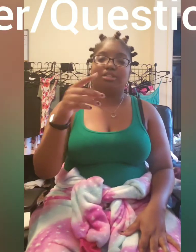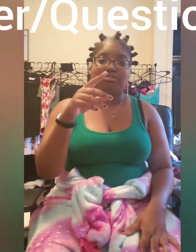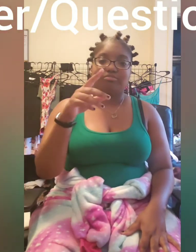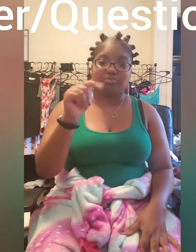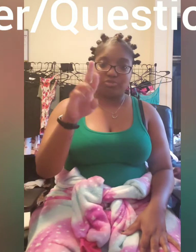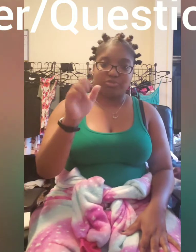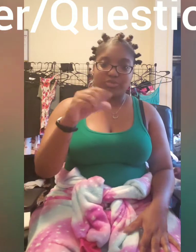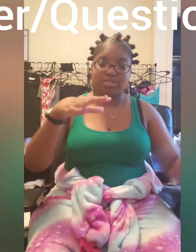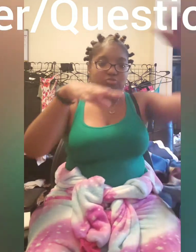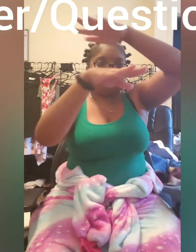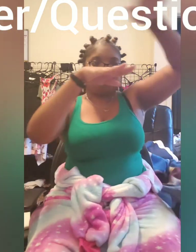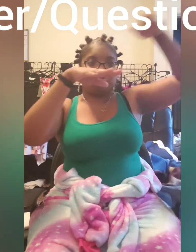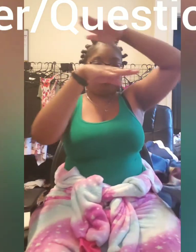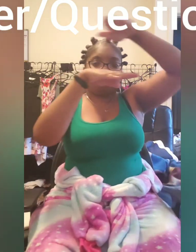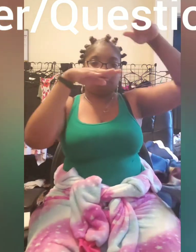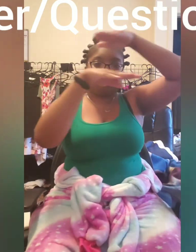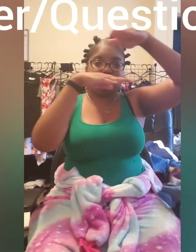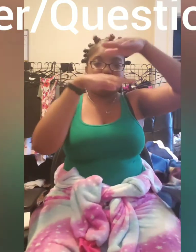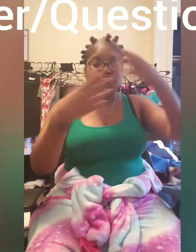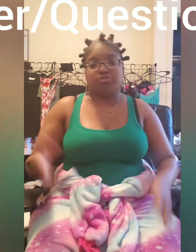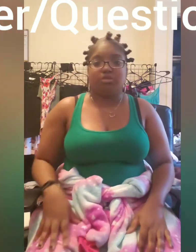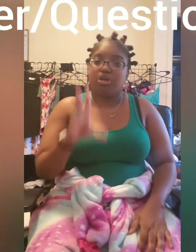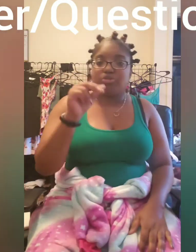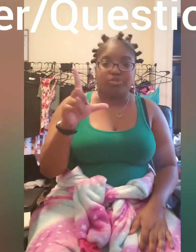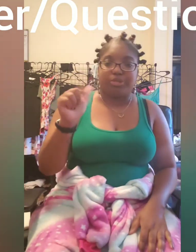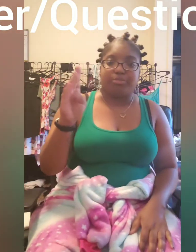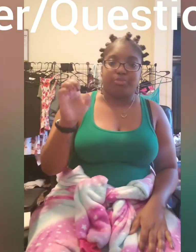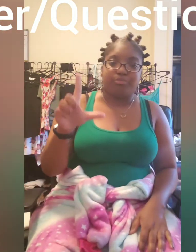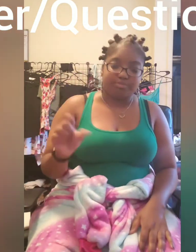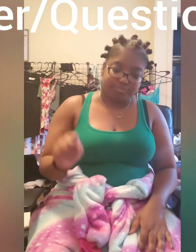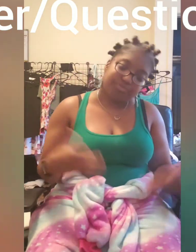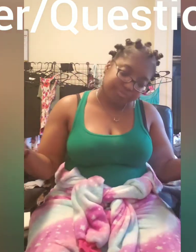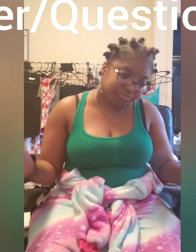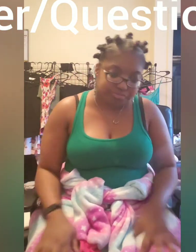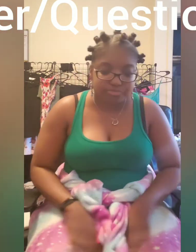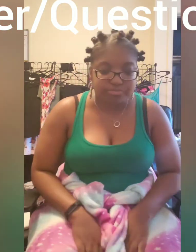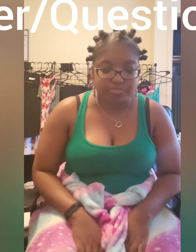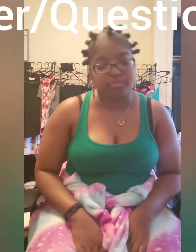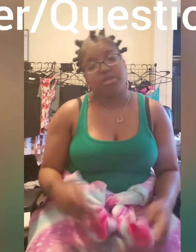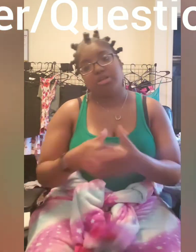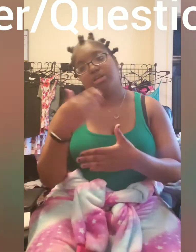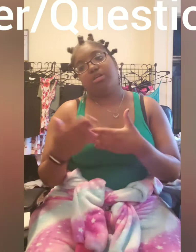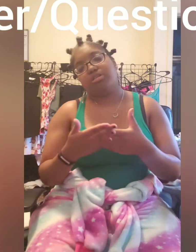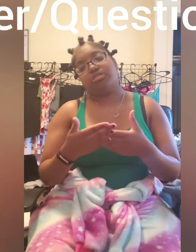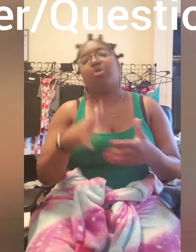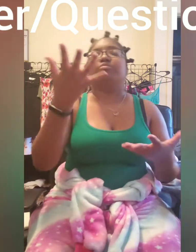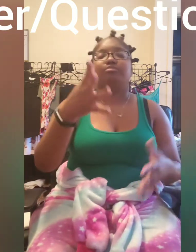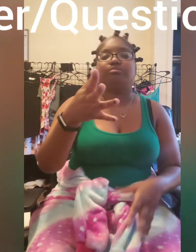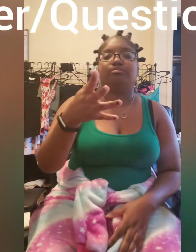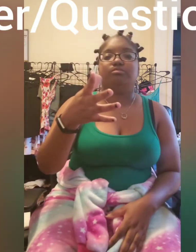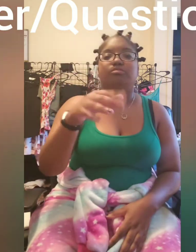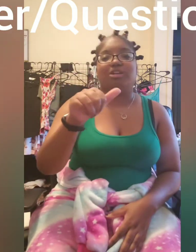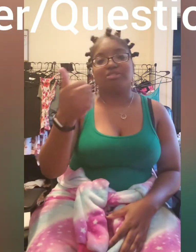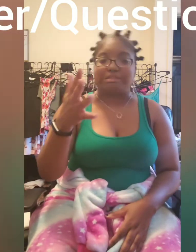a major thing. It's just like a, um, a no label. If that makes sense. It's like saying that I'm queer.